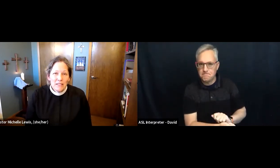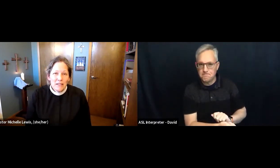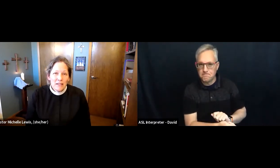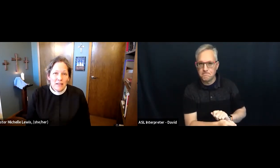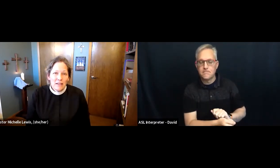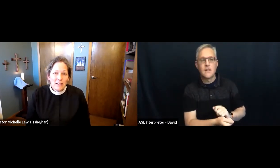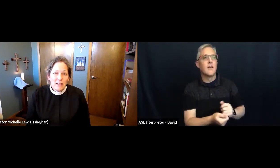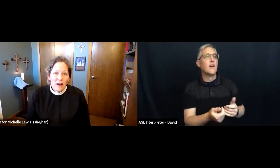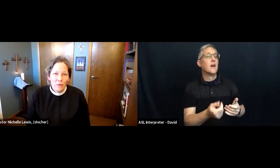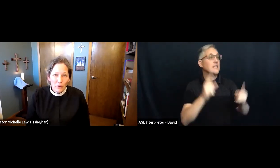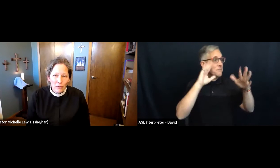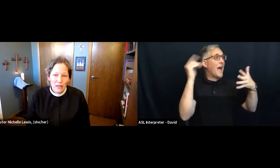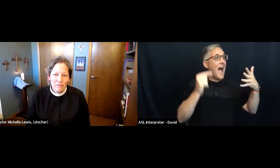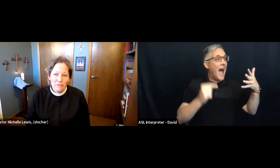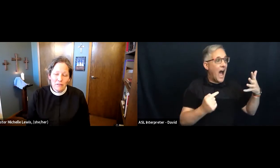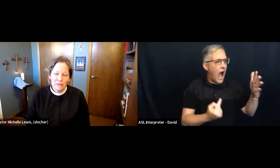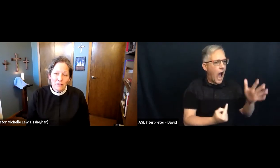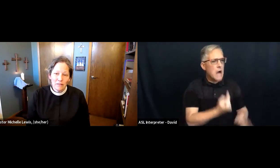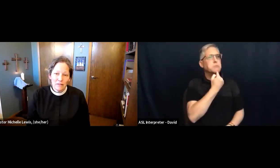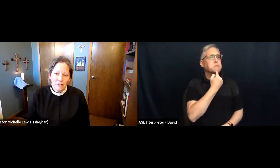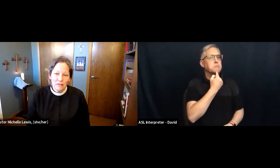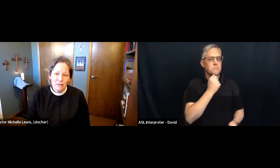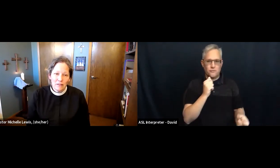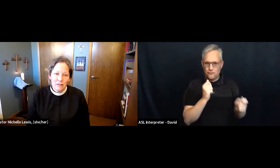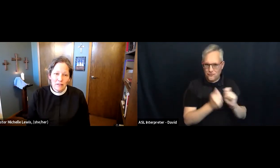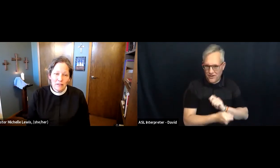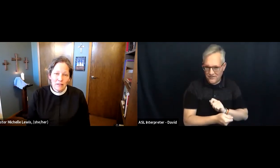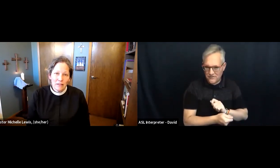disappointments, our grief,